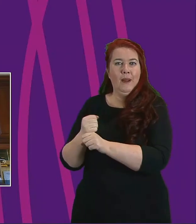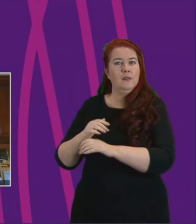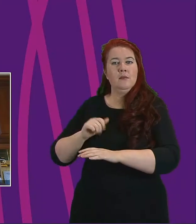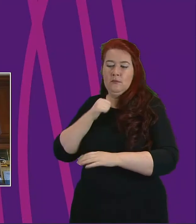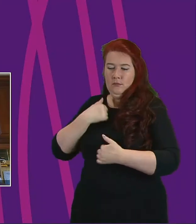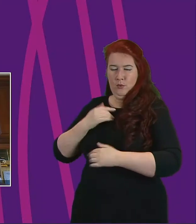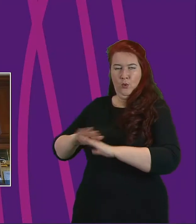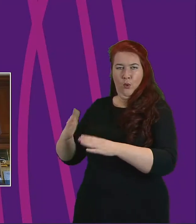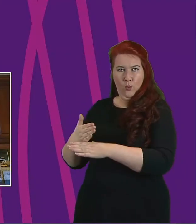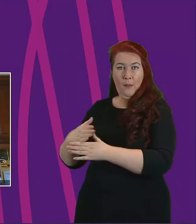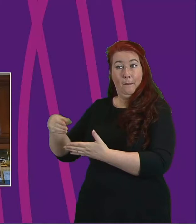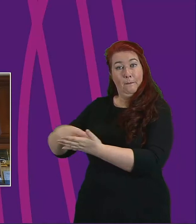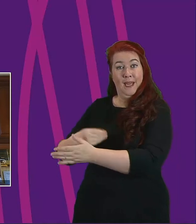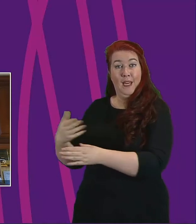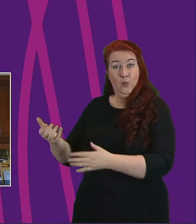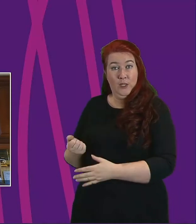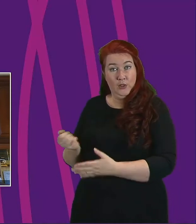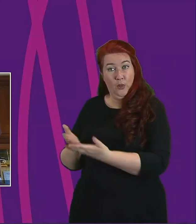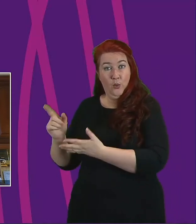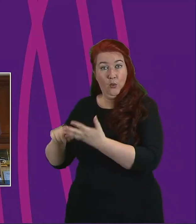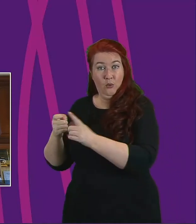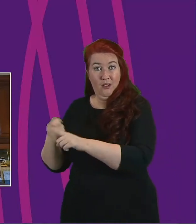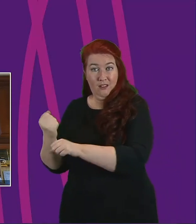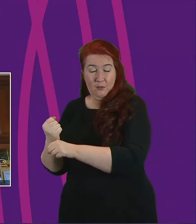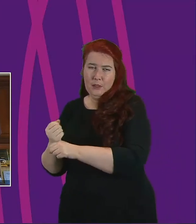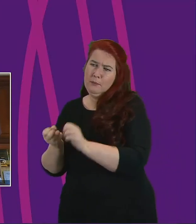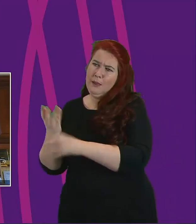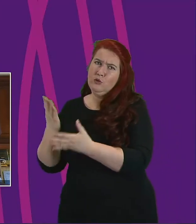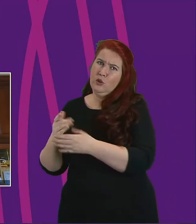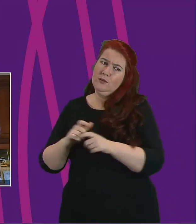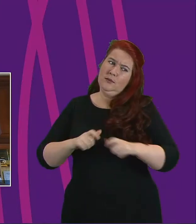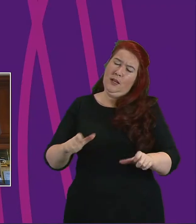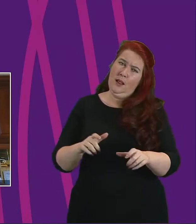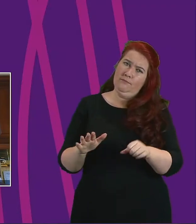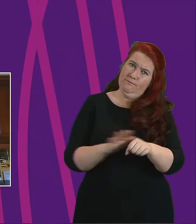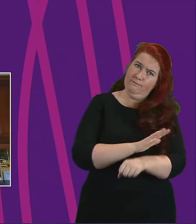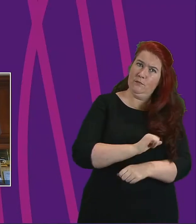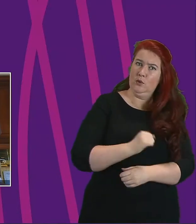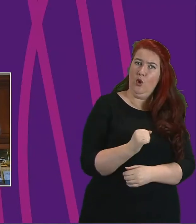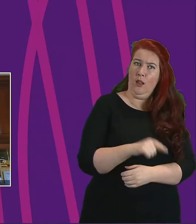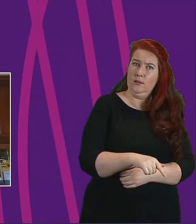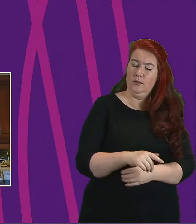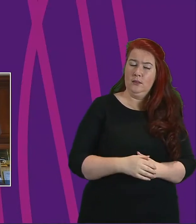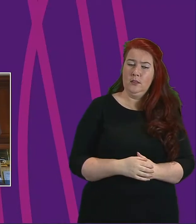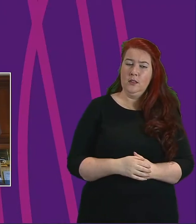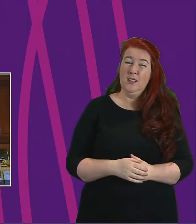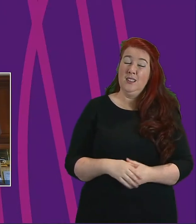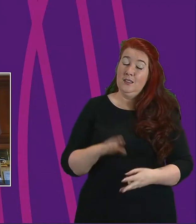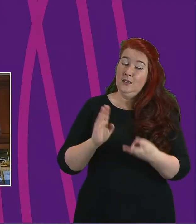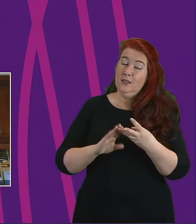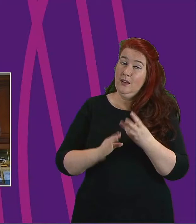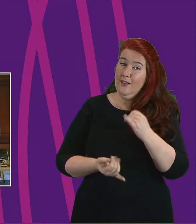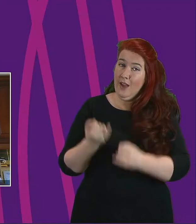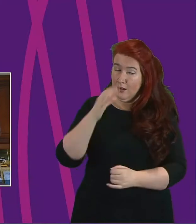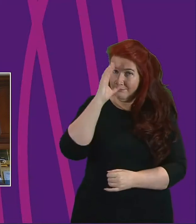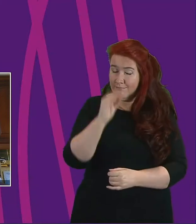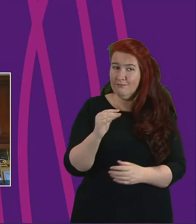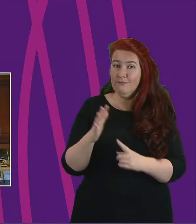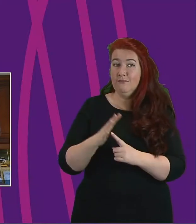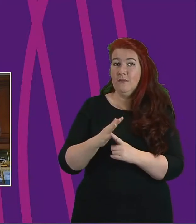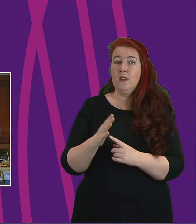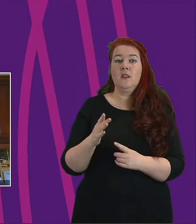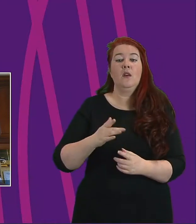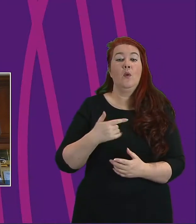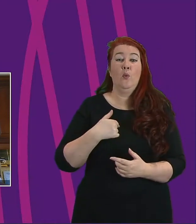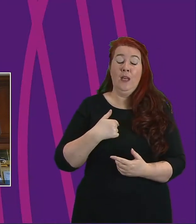in Scotland and meet their needs. And finally, Presiding Officer, it's vital that we enable businesses in the